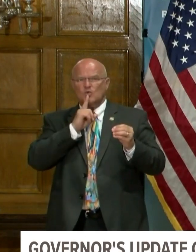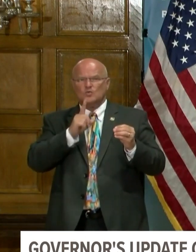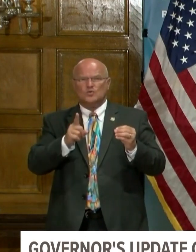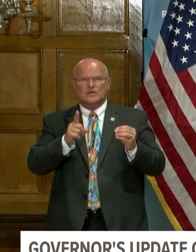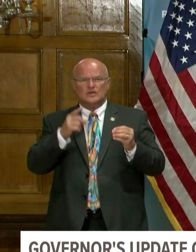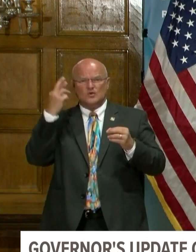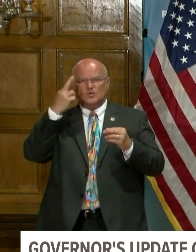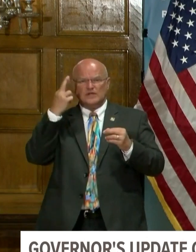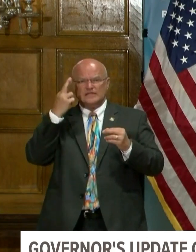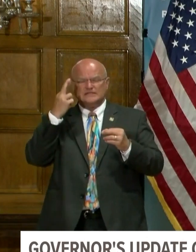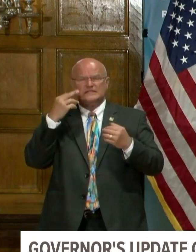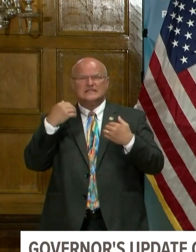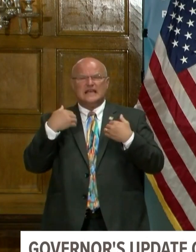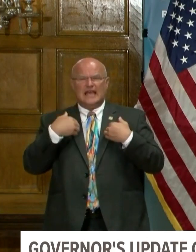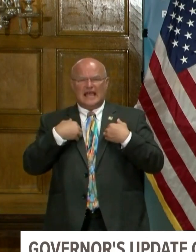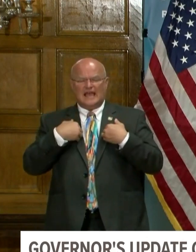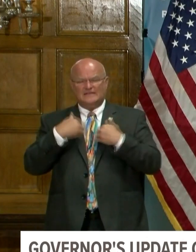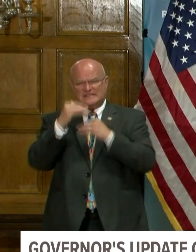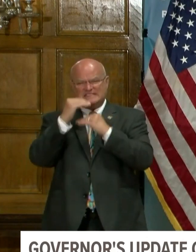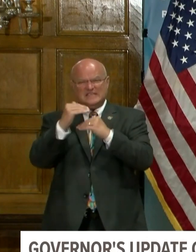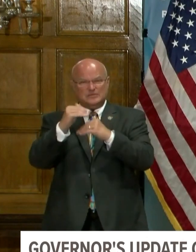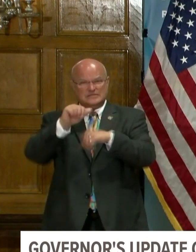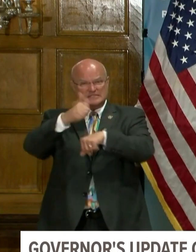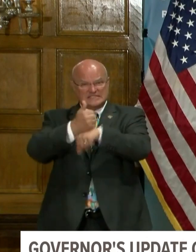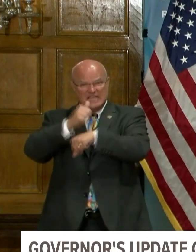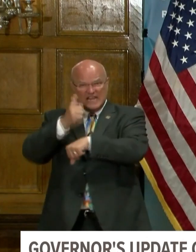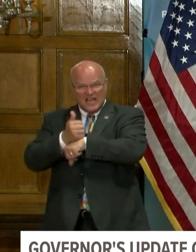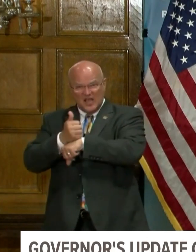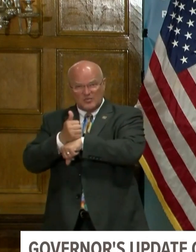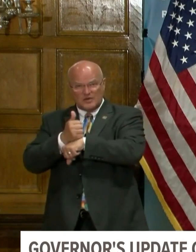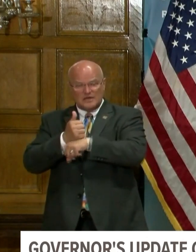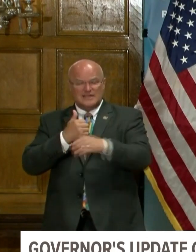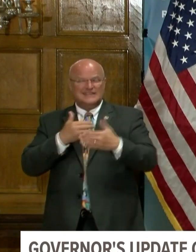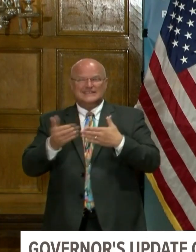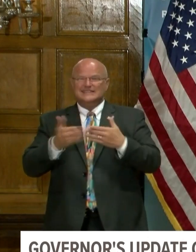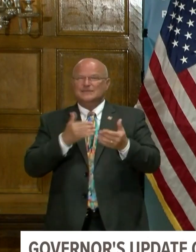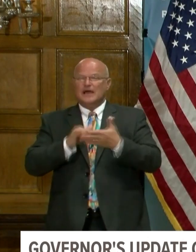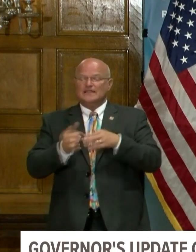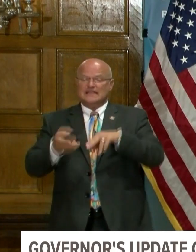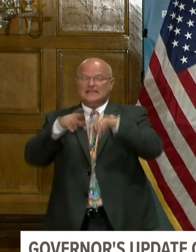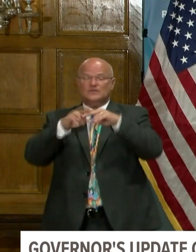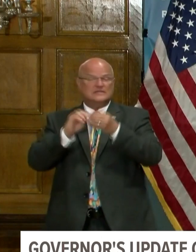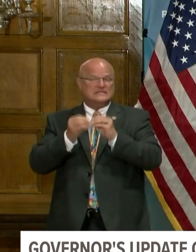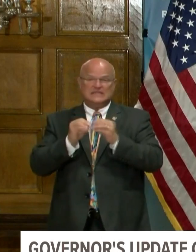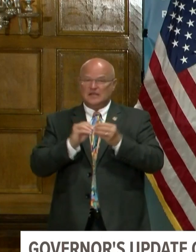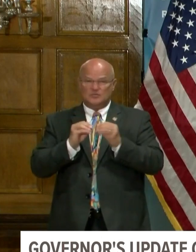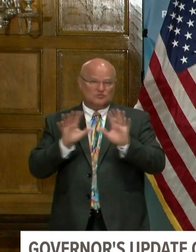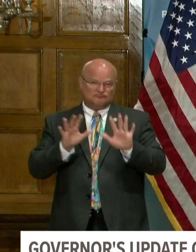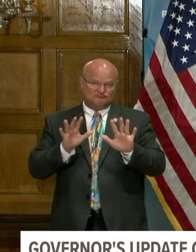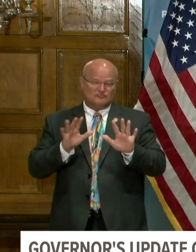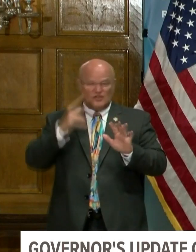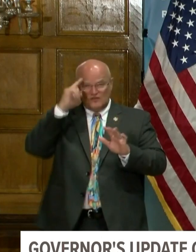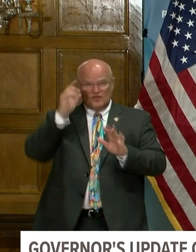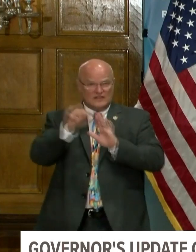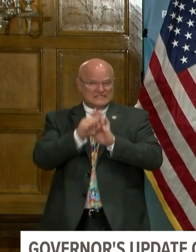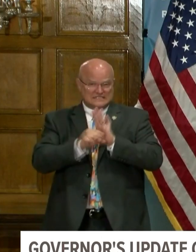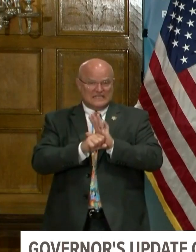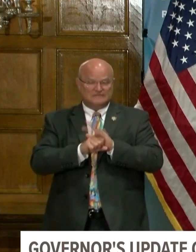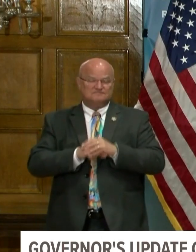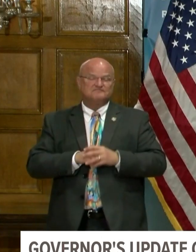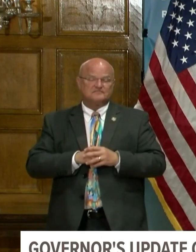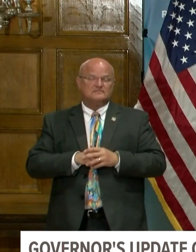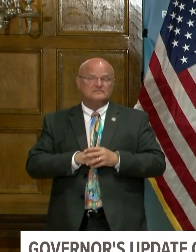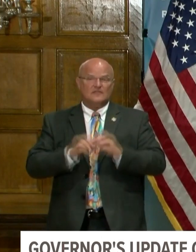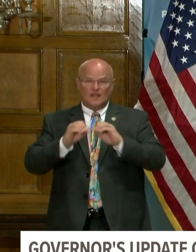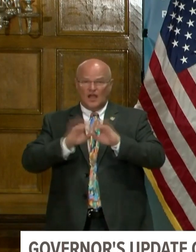reason to continue to have those restrictions in place despite the increasing number of cases for our state.